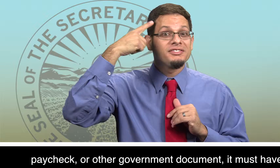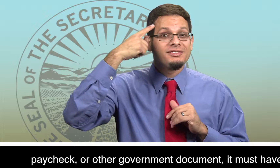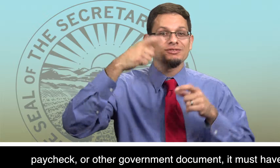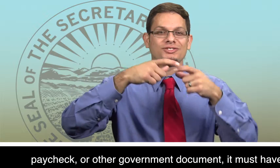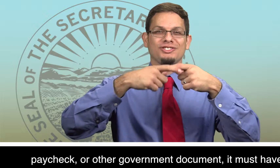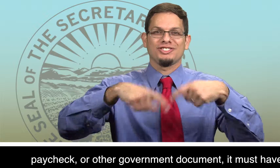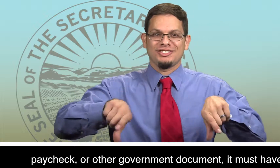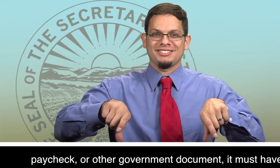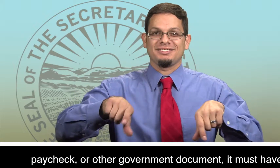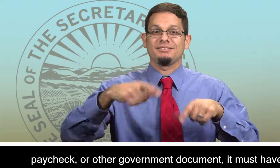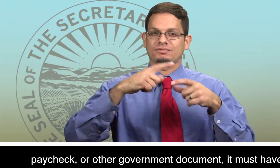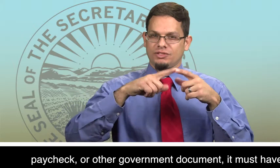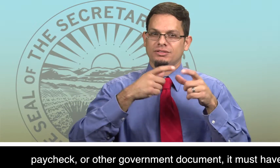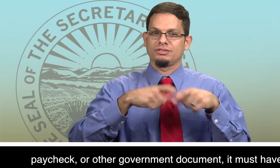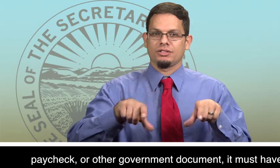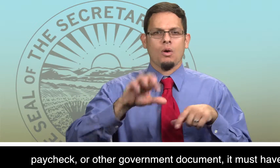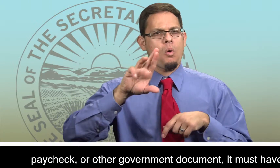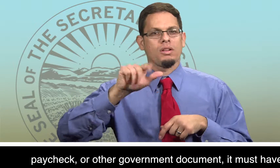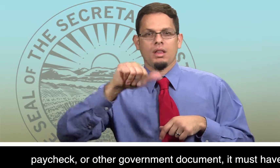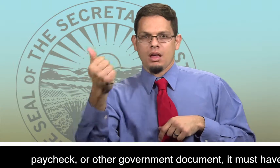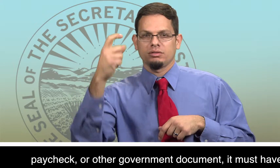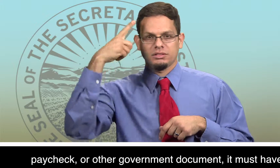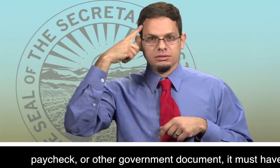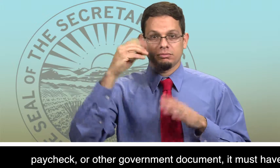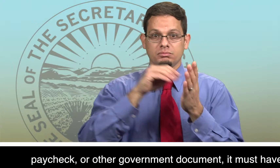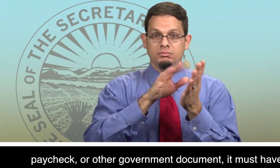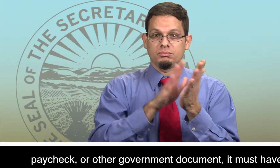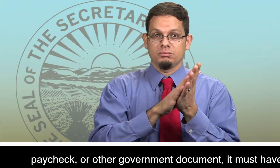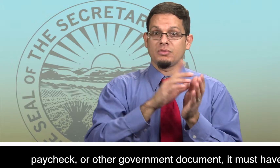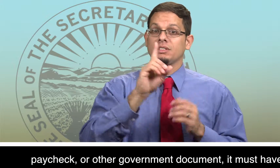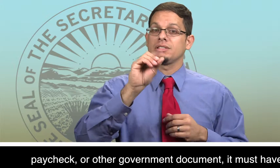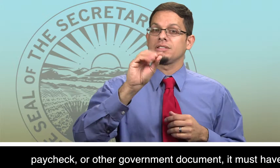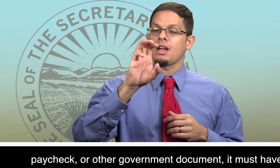paycheck, or other government document, it must have